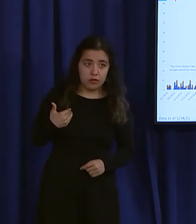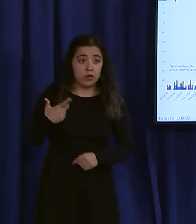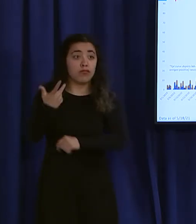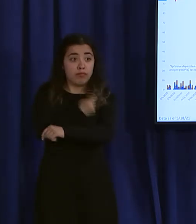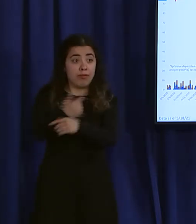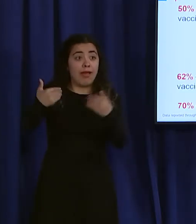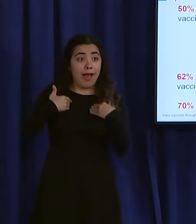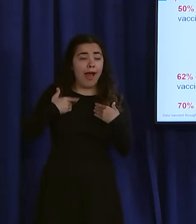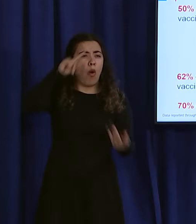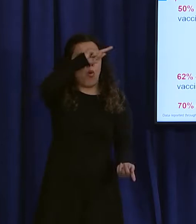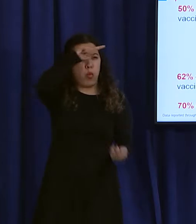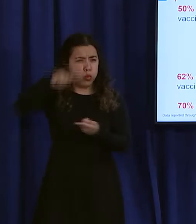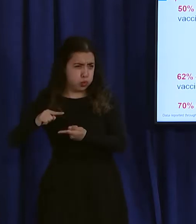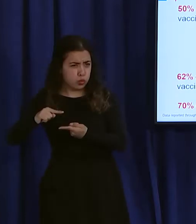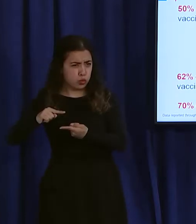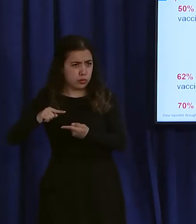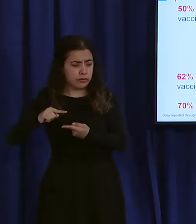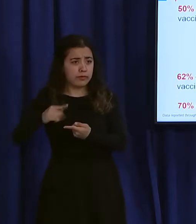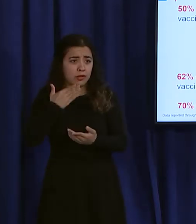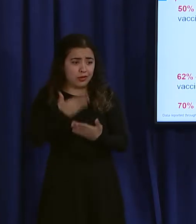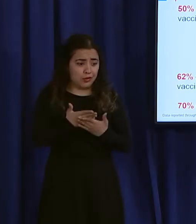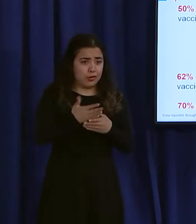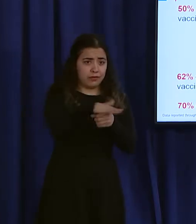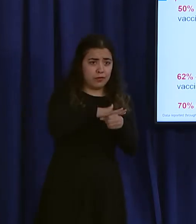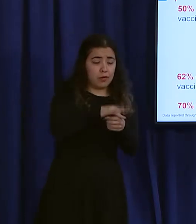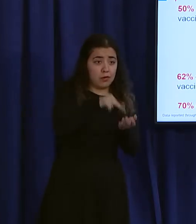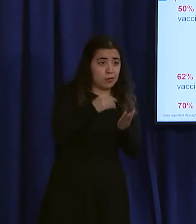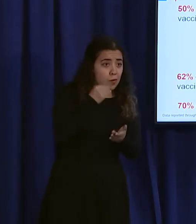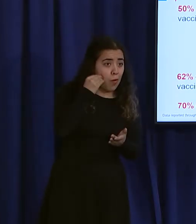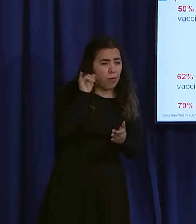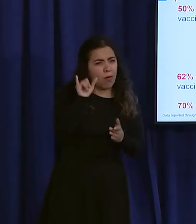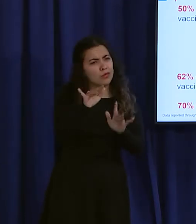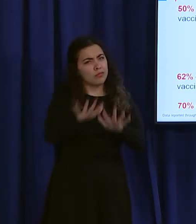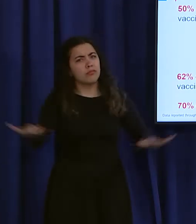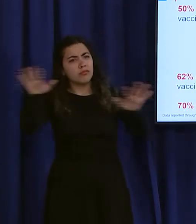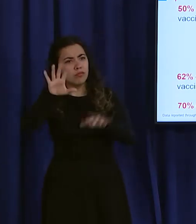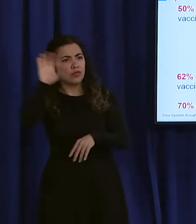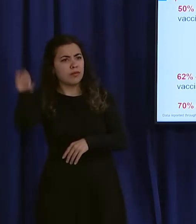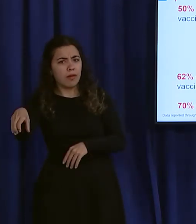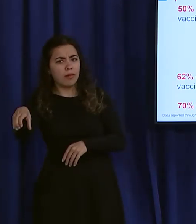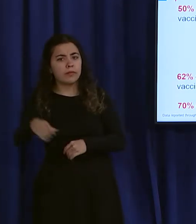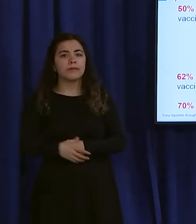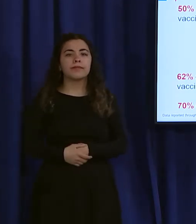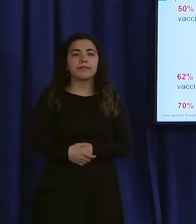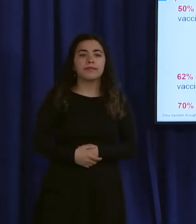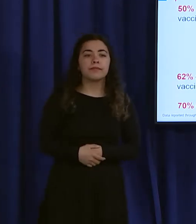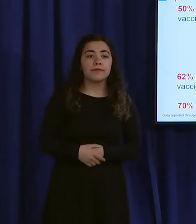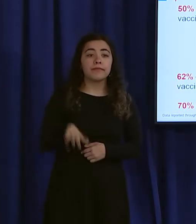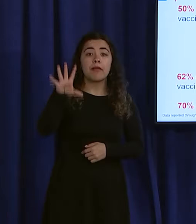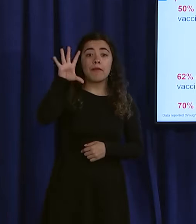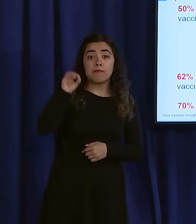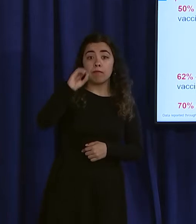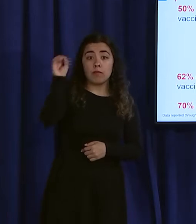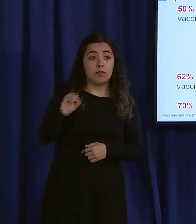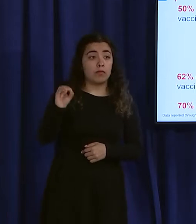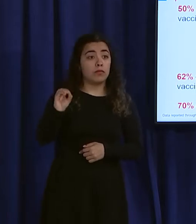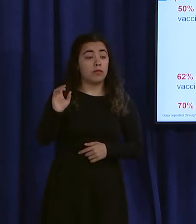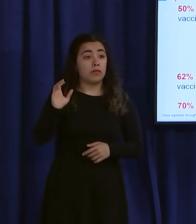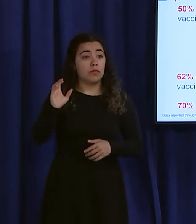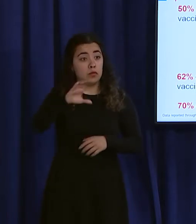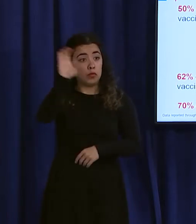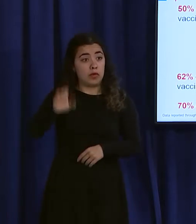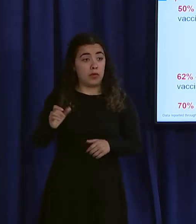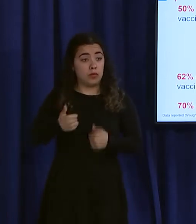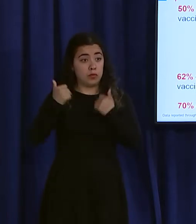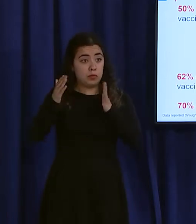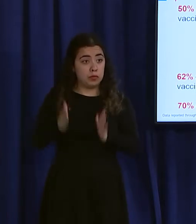city. Where we look at our Chicago vaccination rates, we have passed some milestones. 50% of Chicagoans of all ages